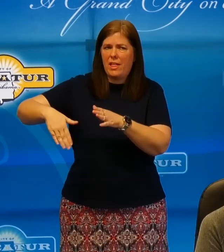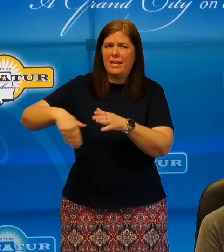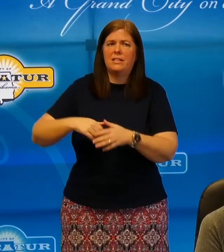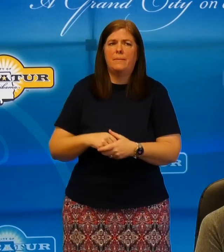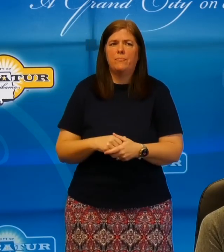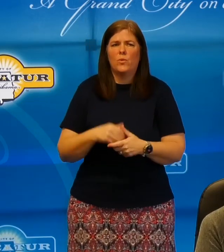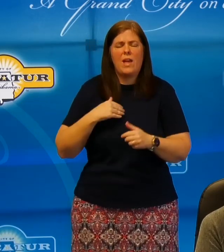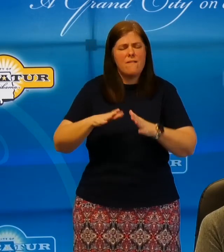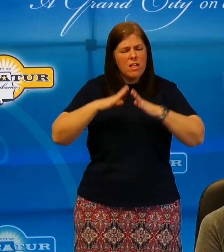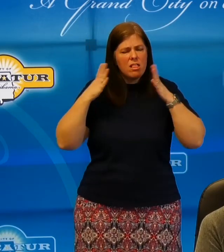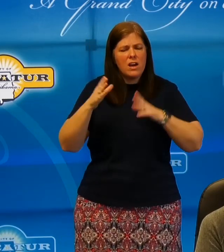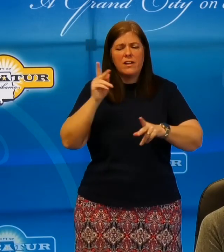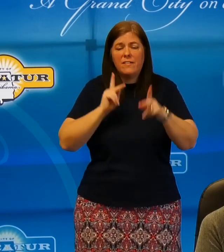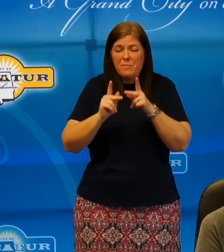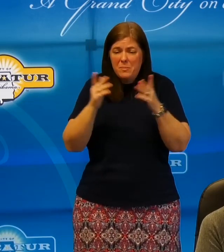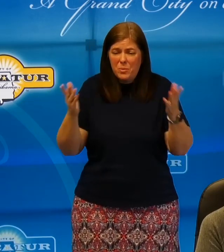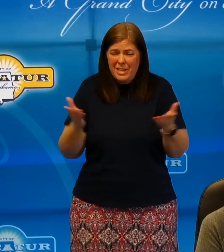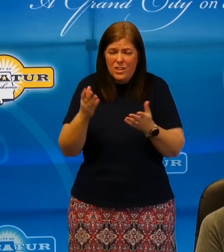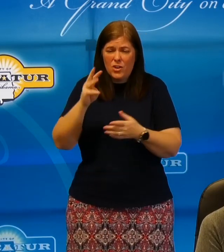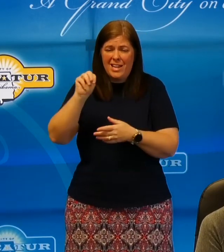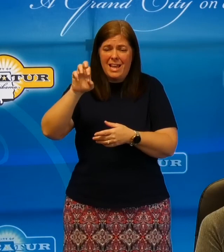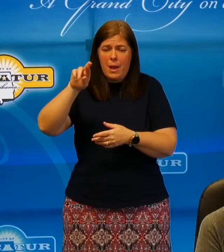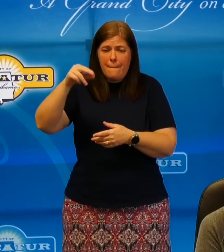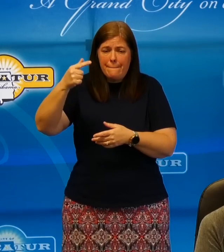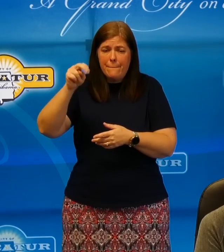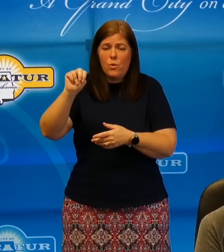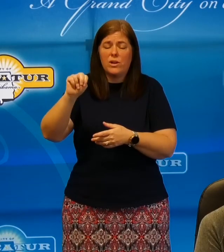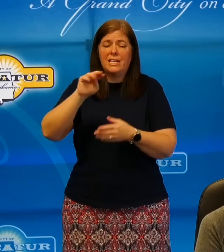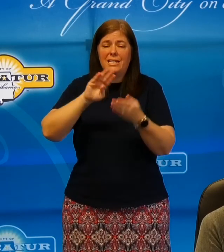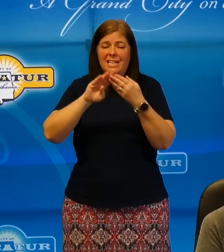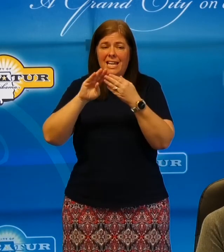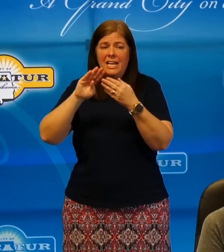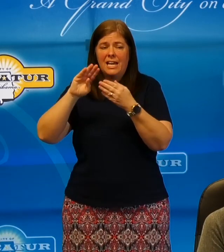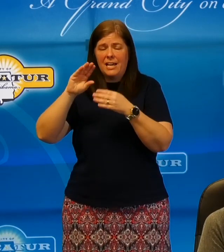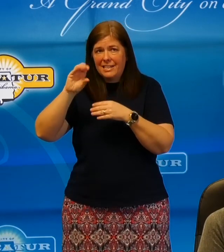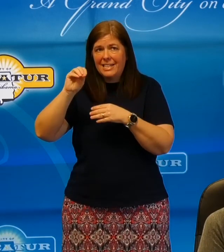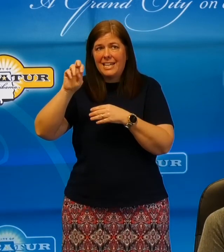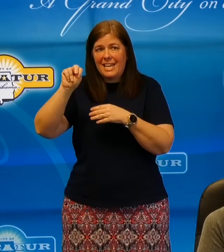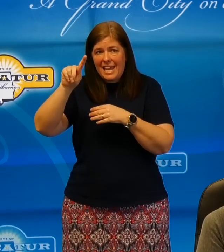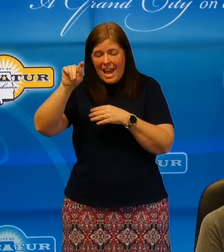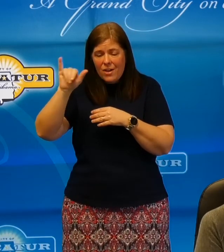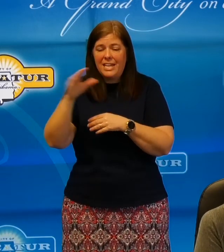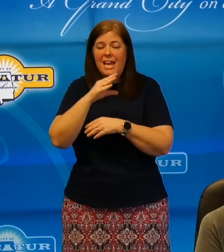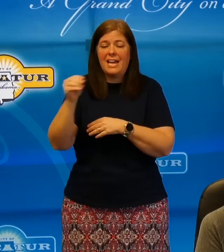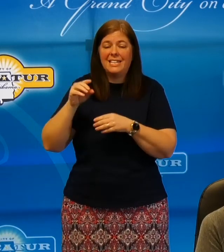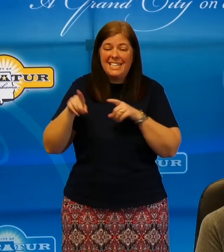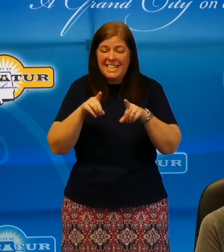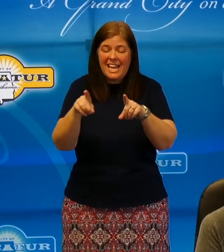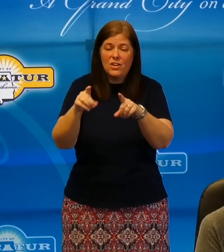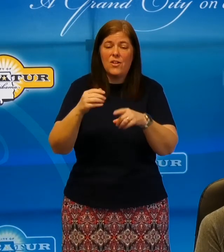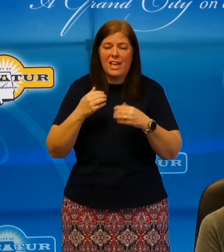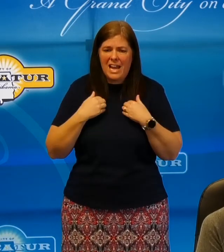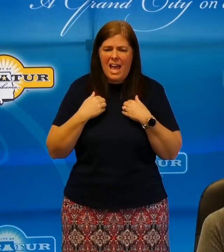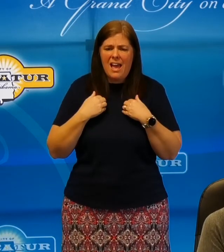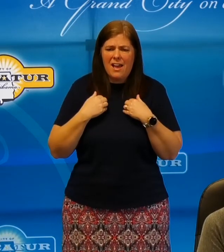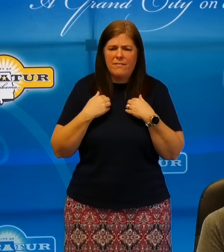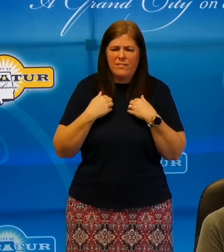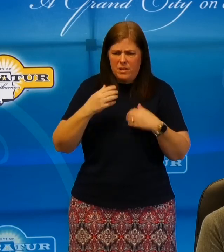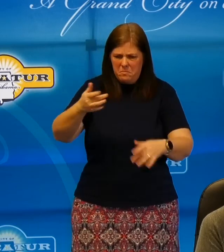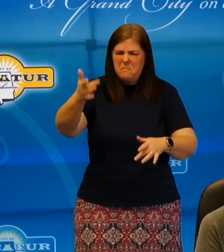of residents here in Morgan County, Decatur, that have chronic illnesses, and so please take care